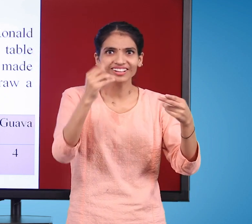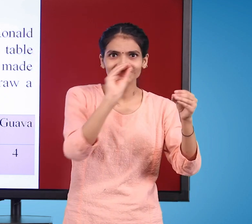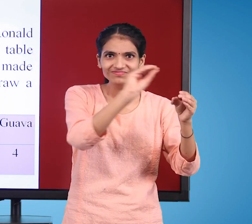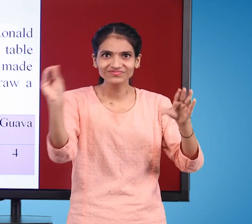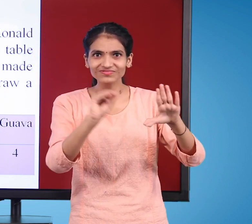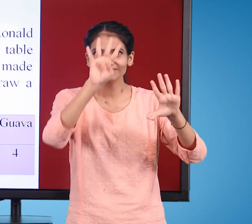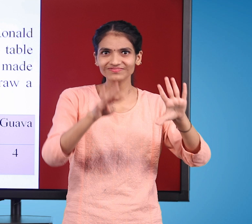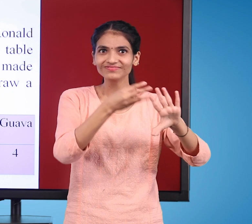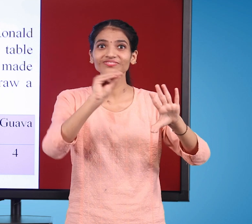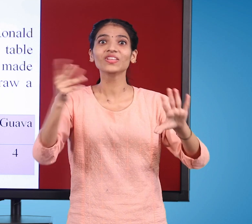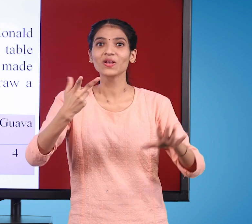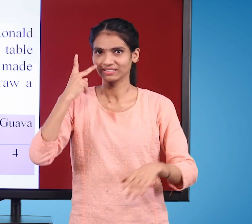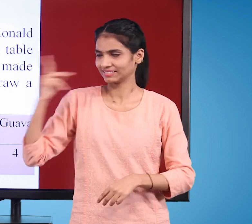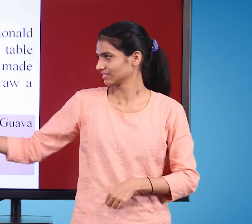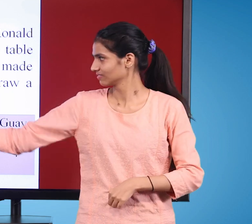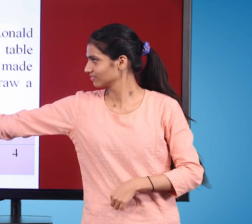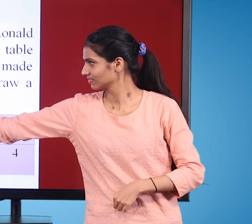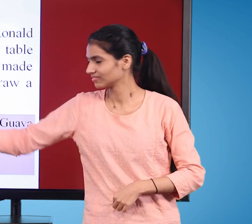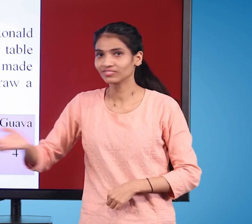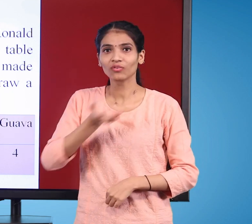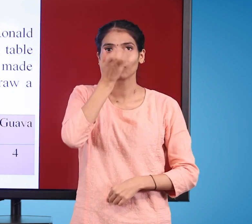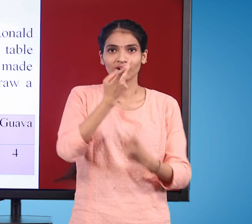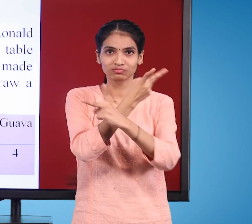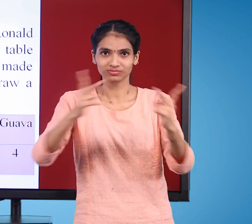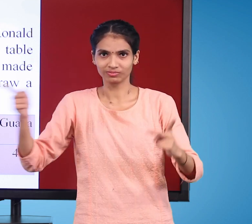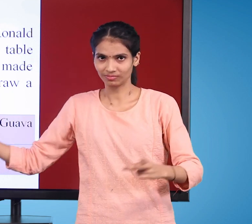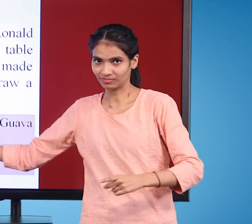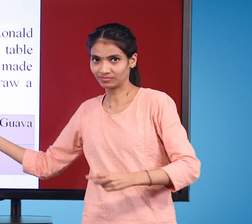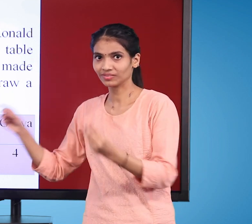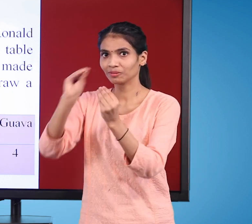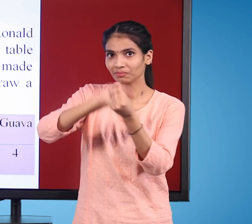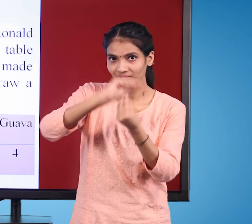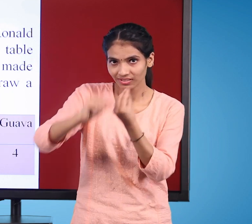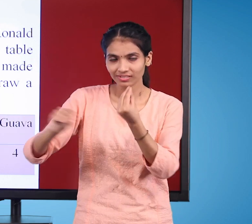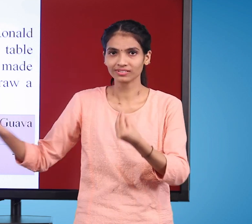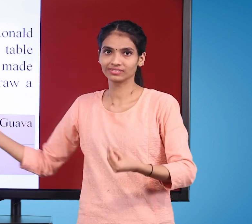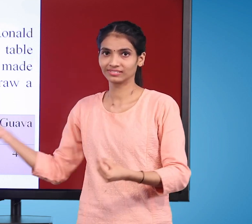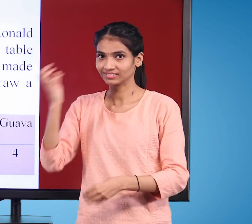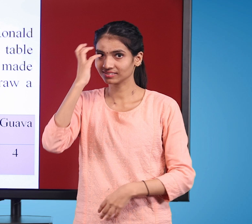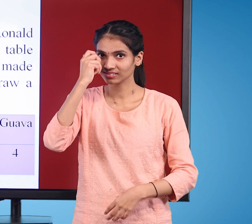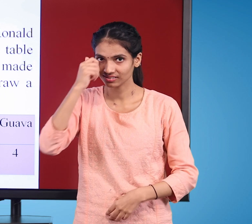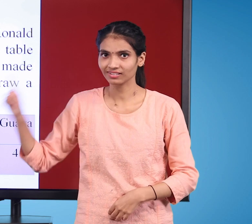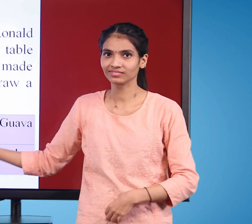fruits made by his classmates. Let us draw a bar graph for this data. Name of fruits, number of